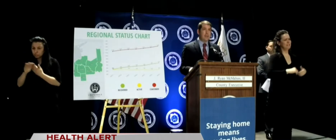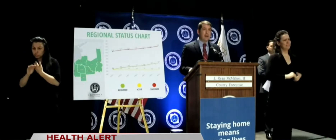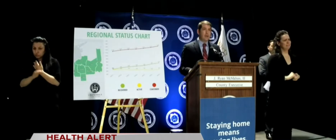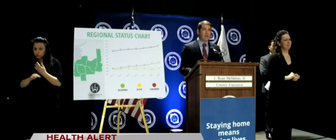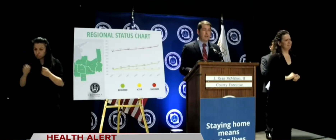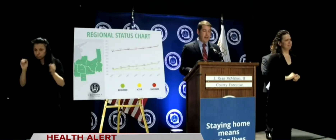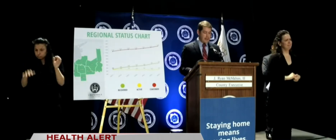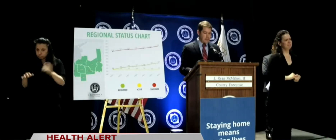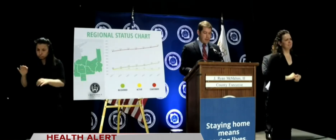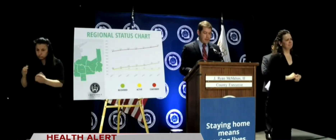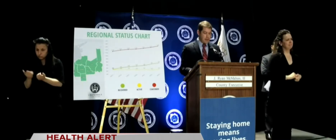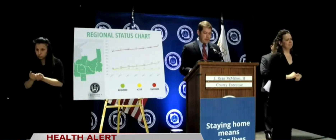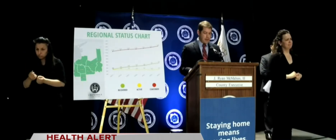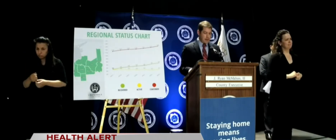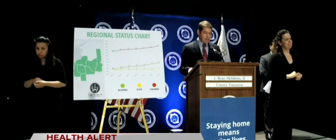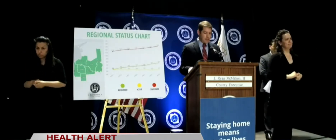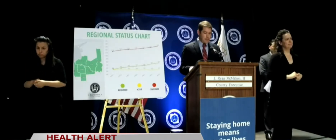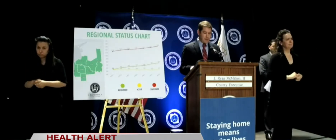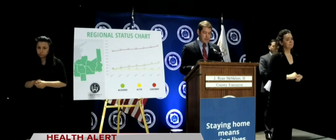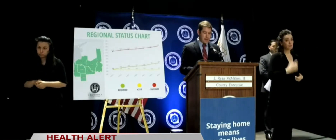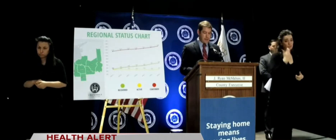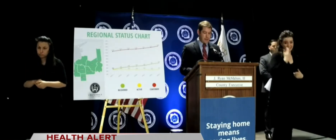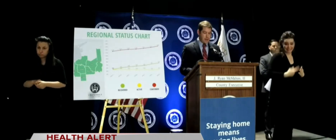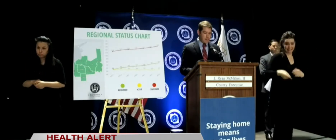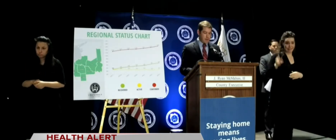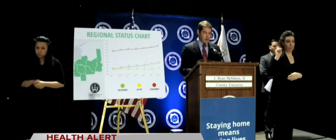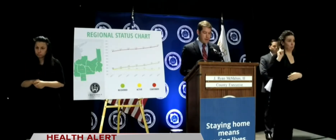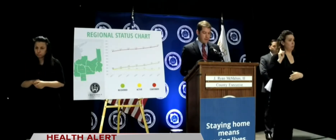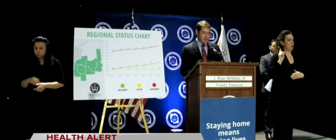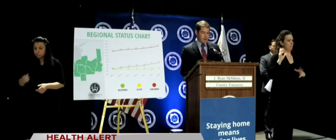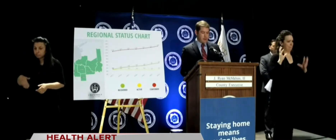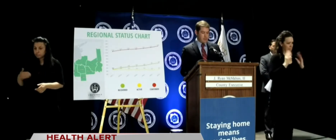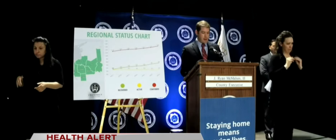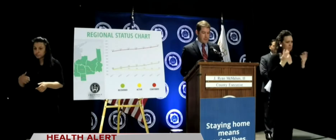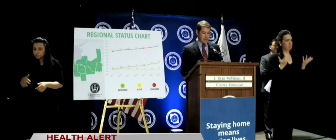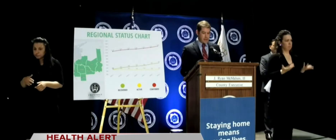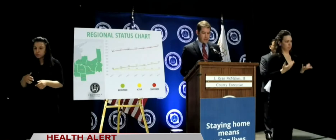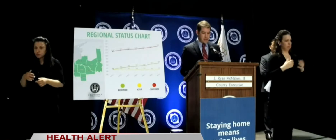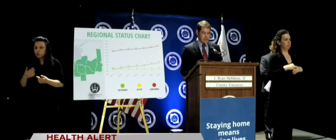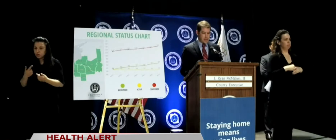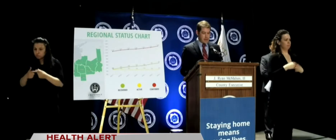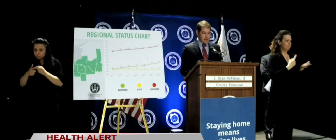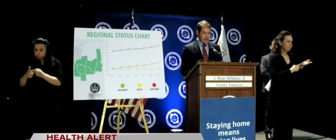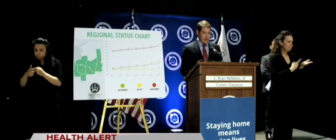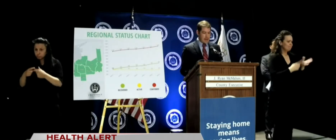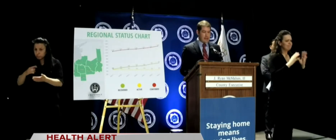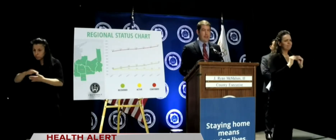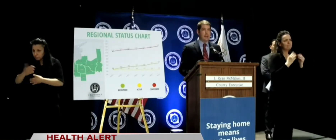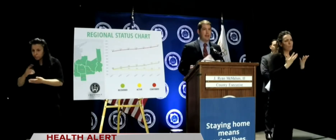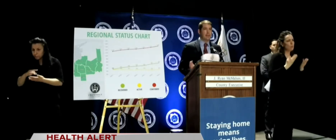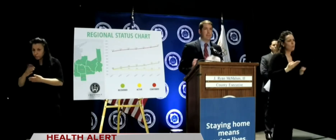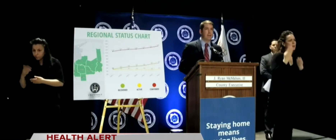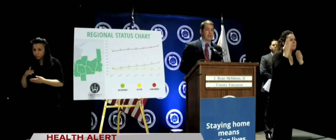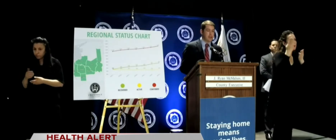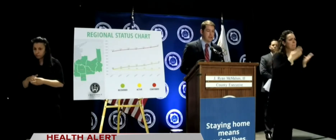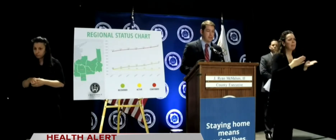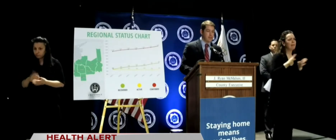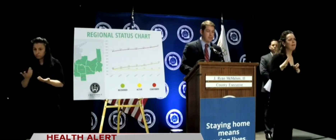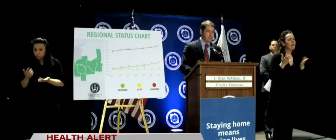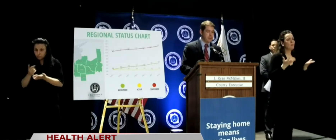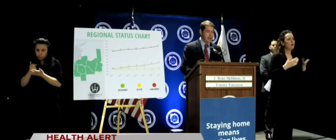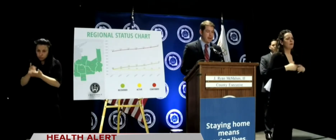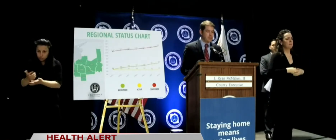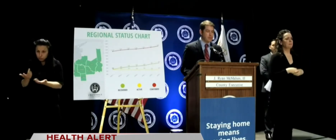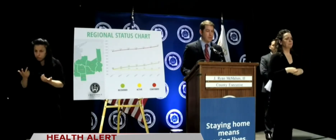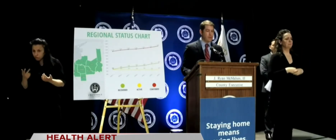Again, they met over the past month, established a number of recommendations, and I'm going to share some of